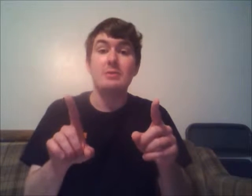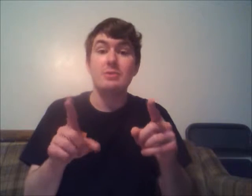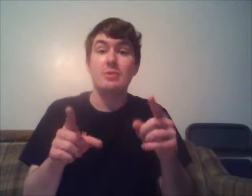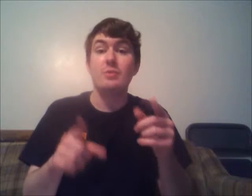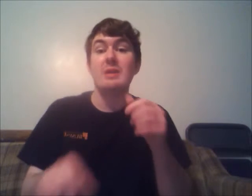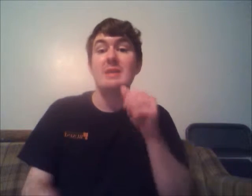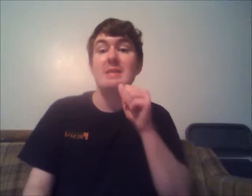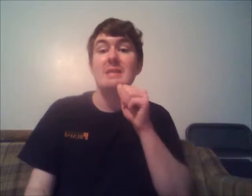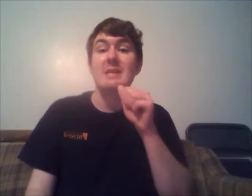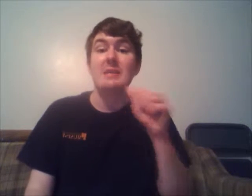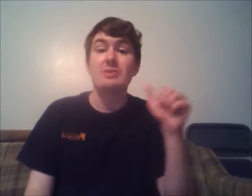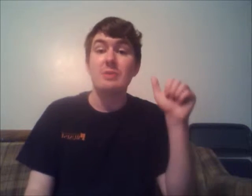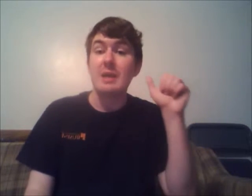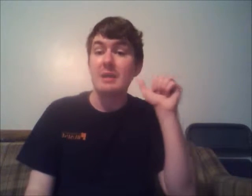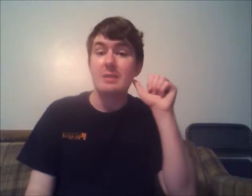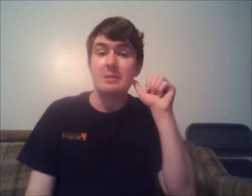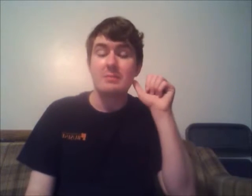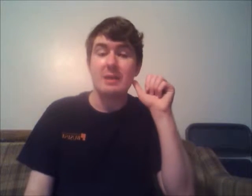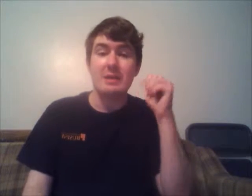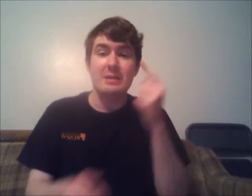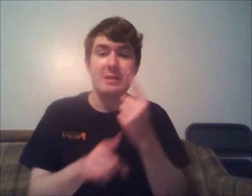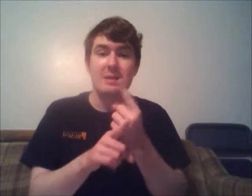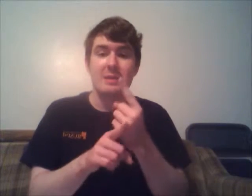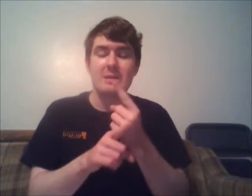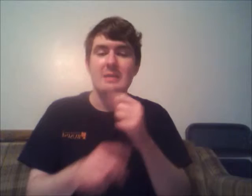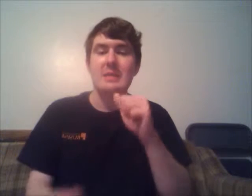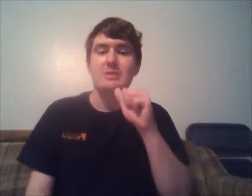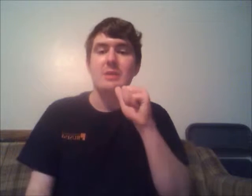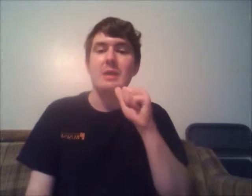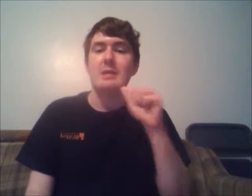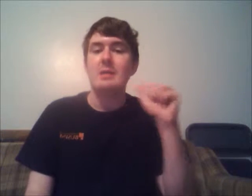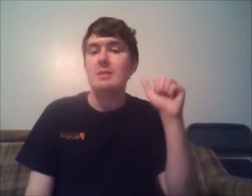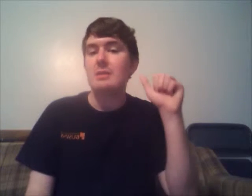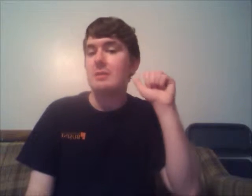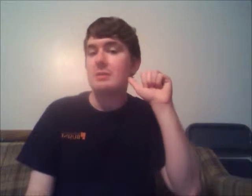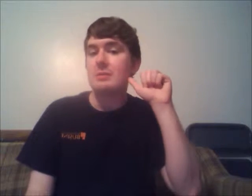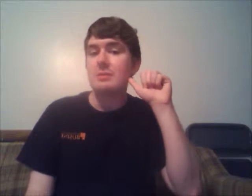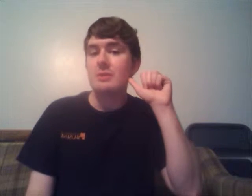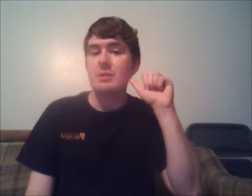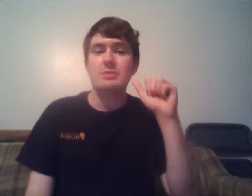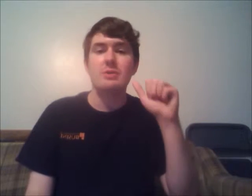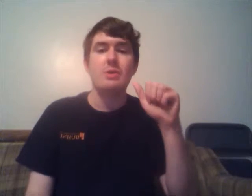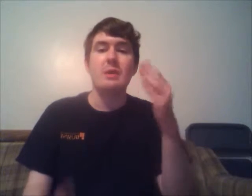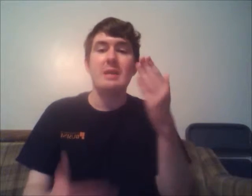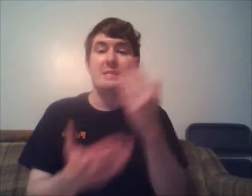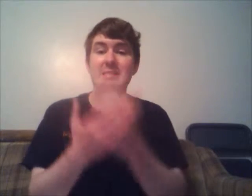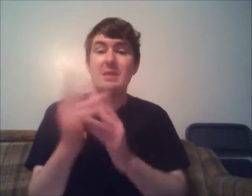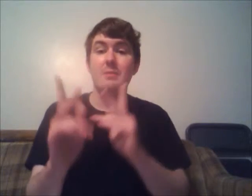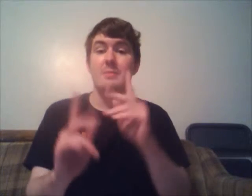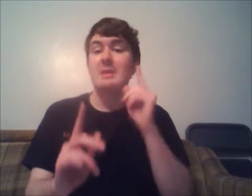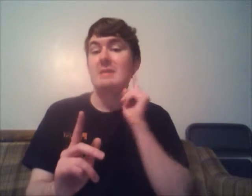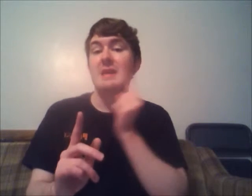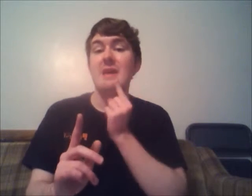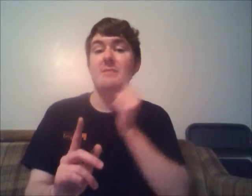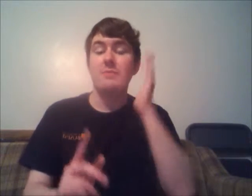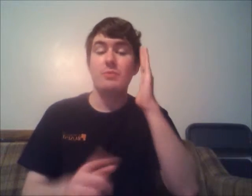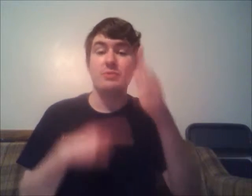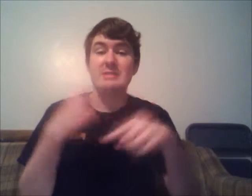so yesterday, right? Yesterday. So some deaf will